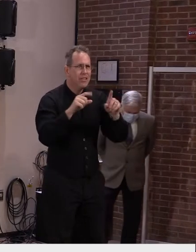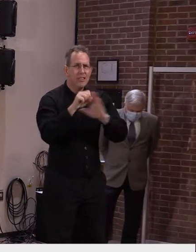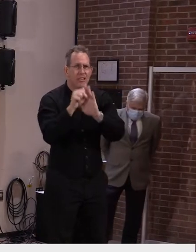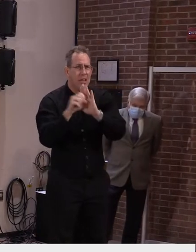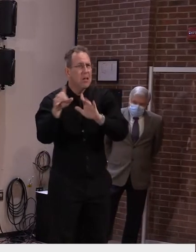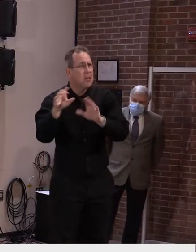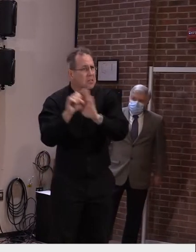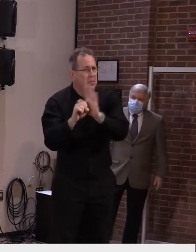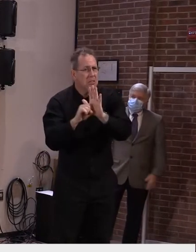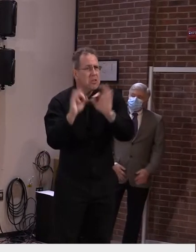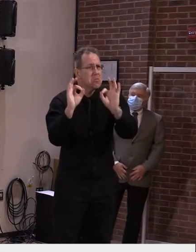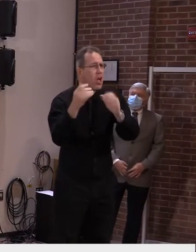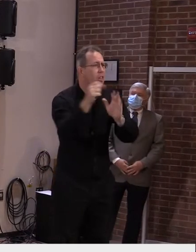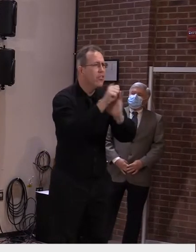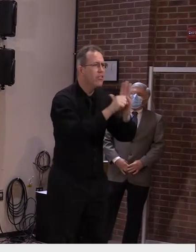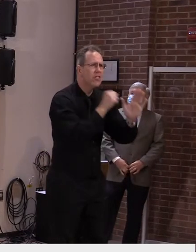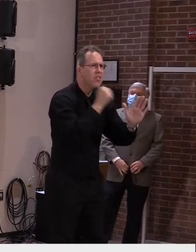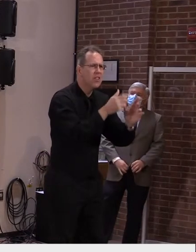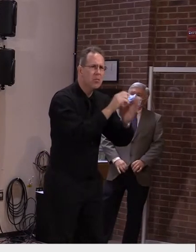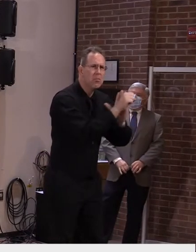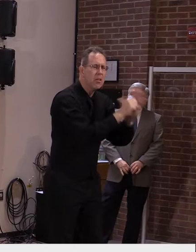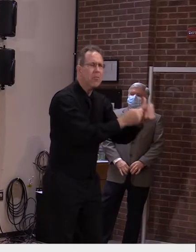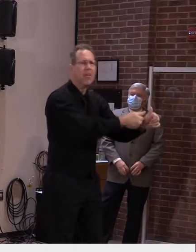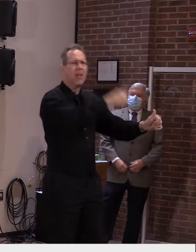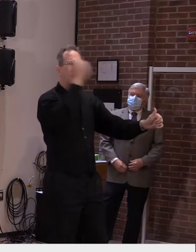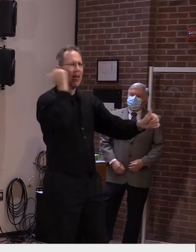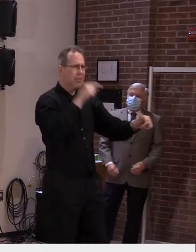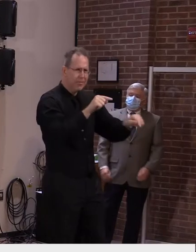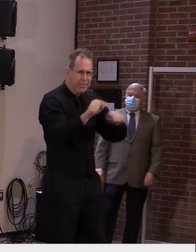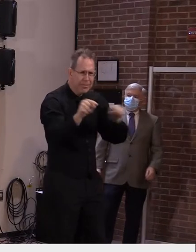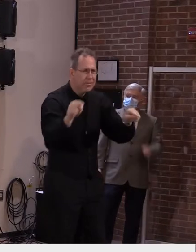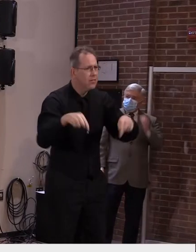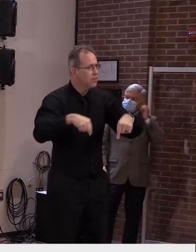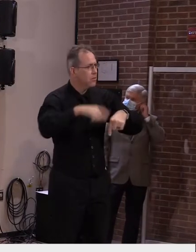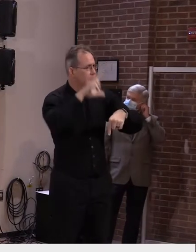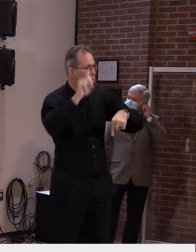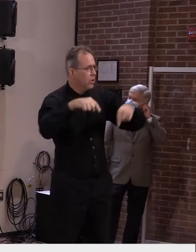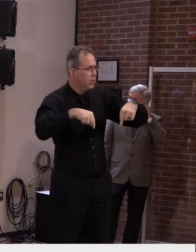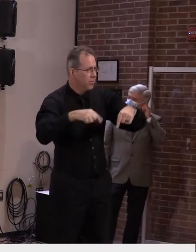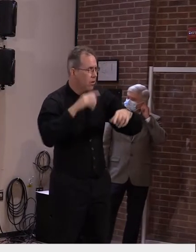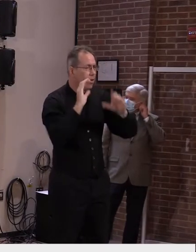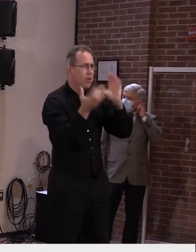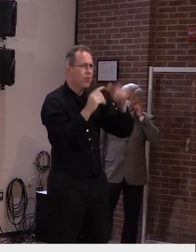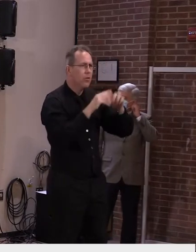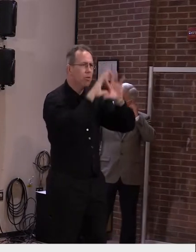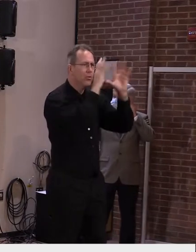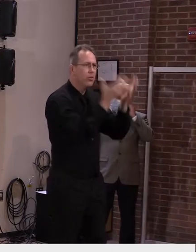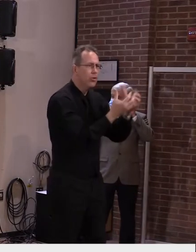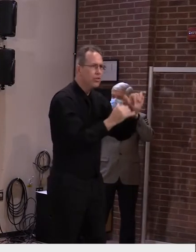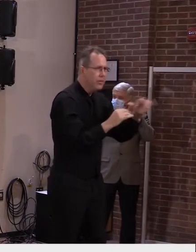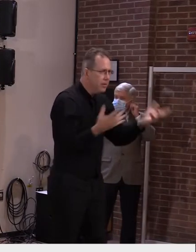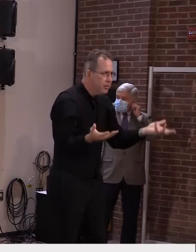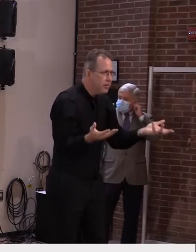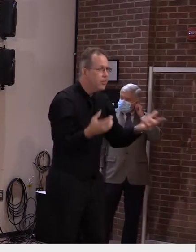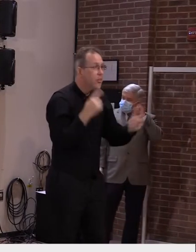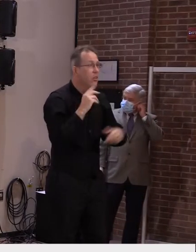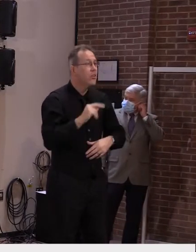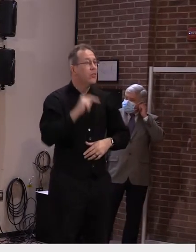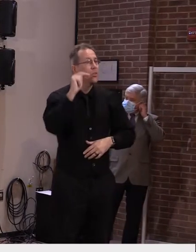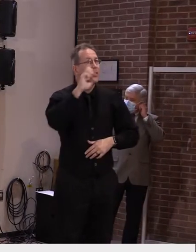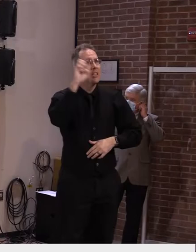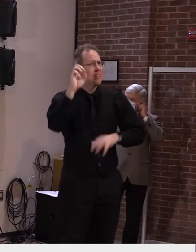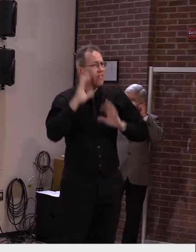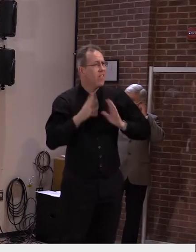in. And most of them, other than the Northeast, aren't achieving the highest vaccination rates to really help us with